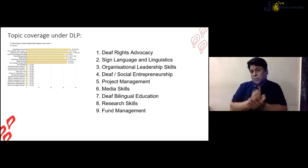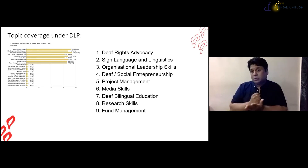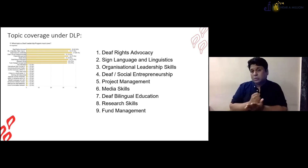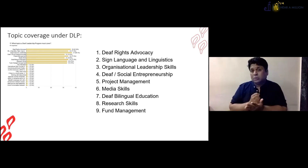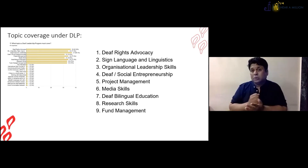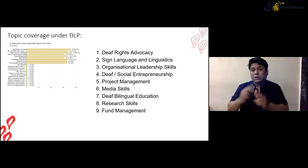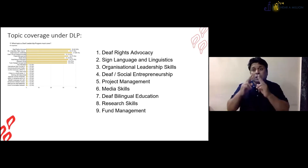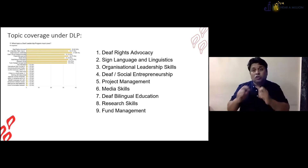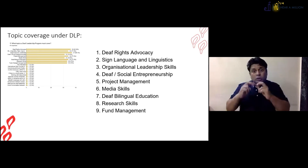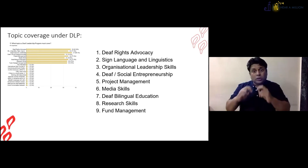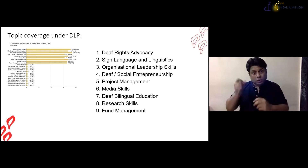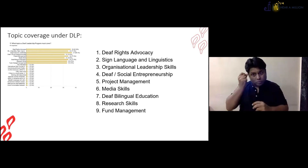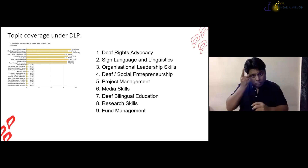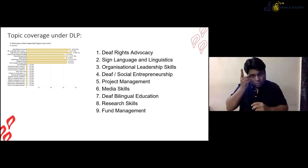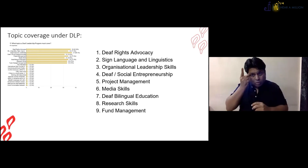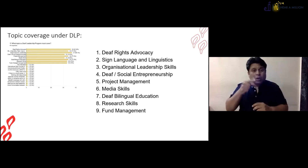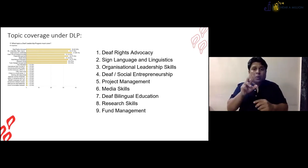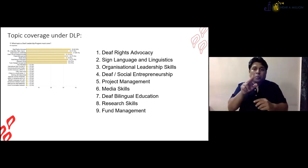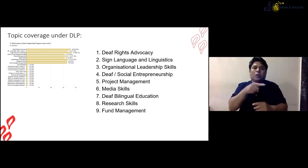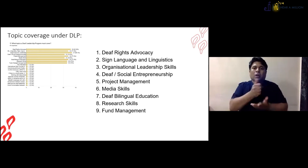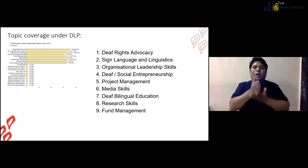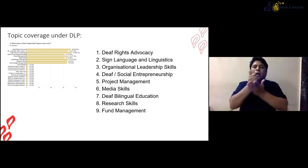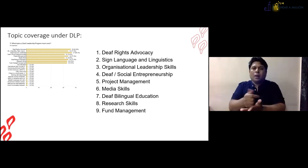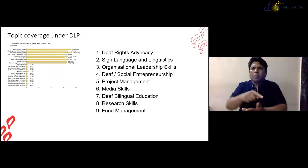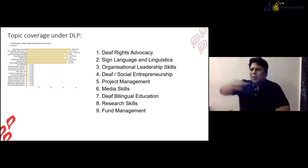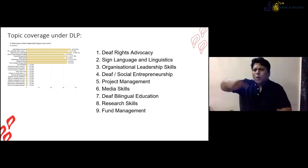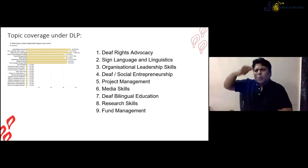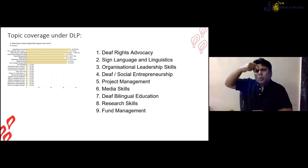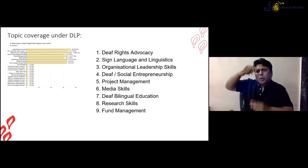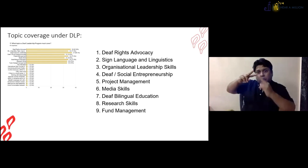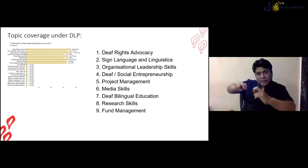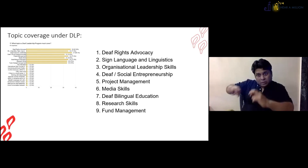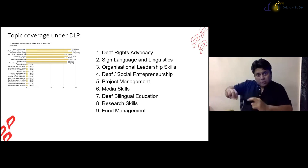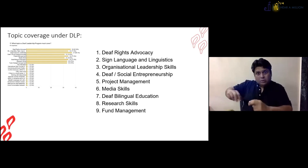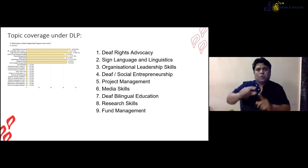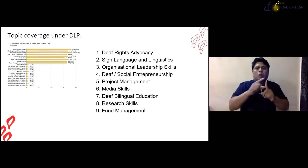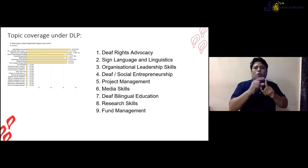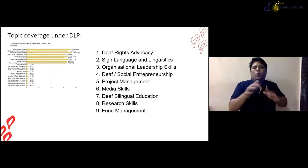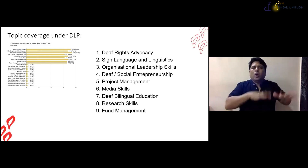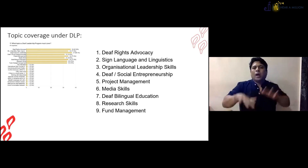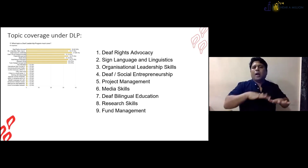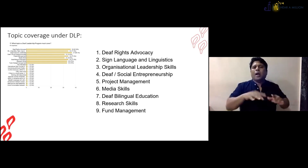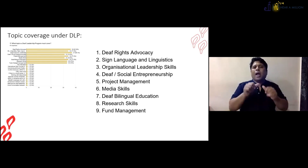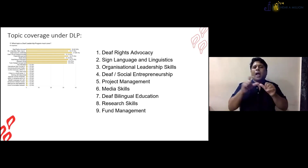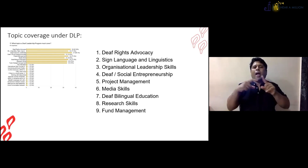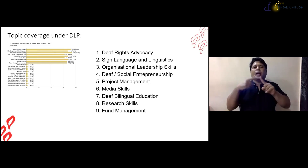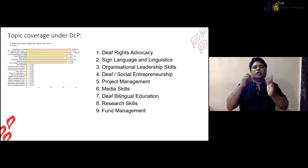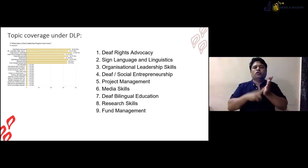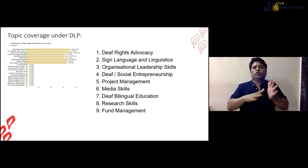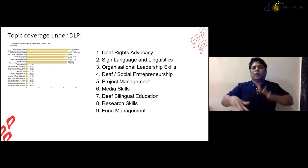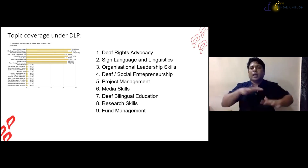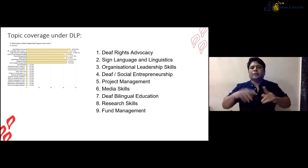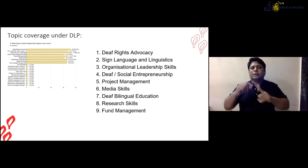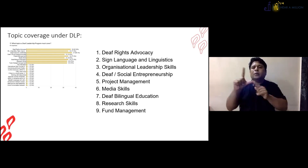say research is a must. So if you understand research, that means I'll help you more. So any problem you're able to research, you're